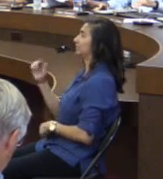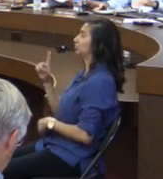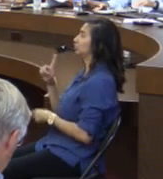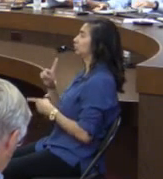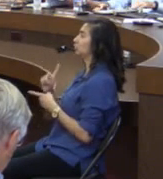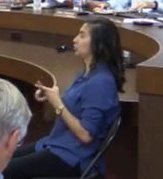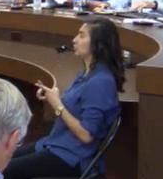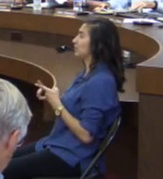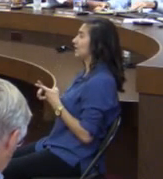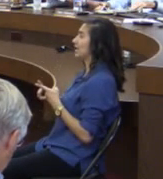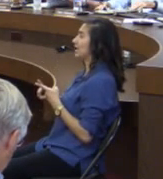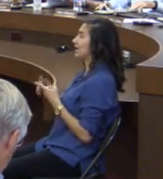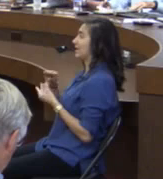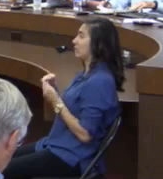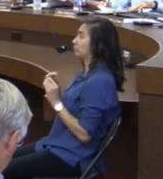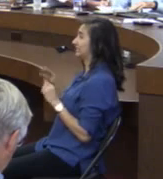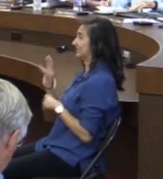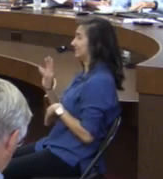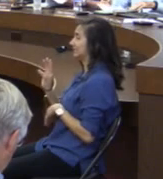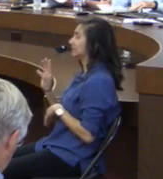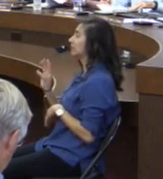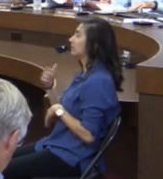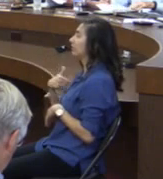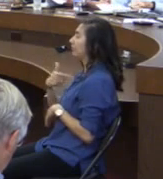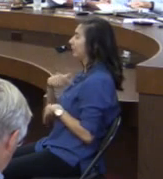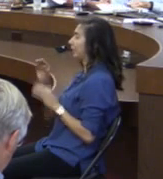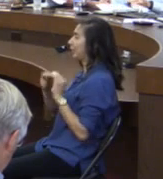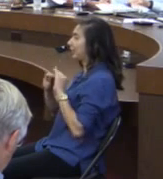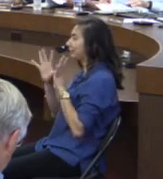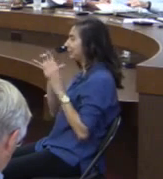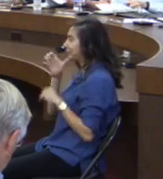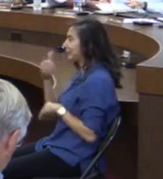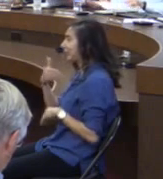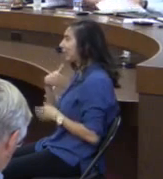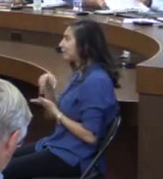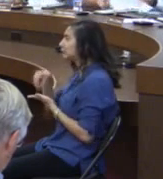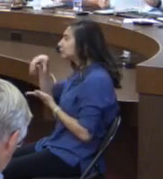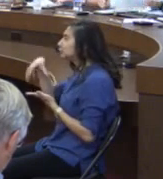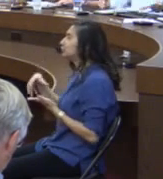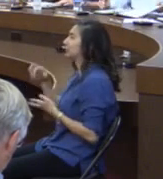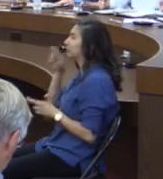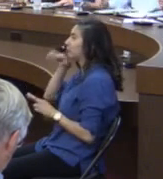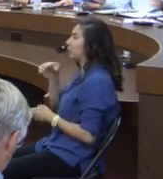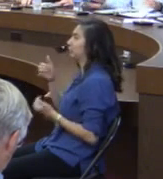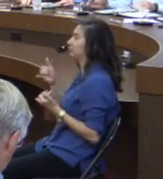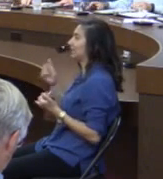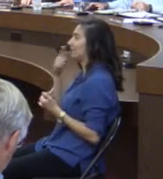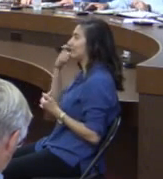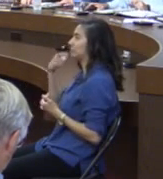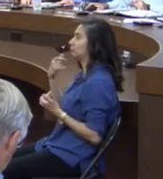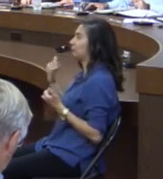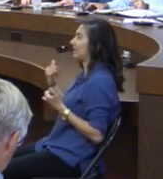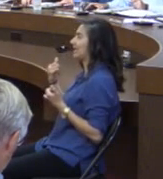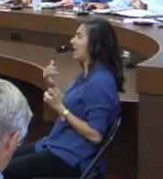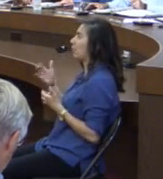item six. We obviously were not going to have a student trustee report as we are in